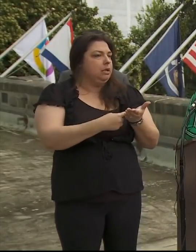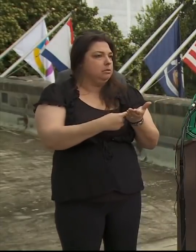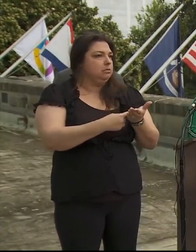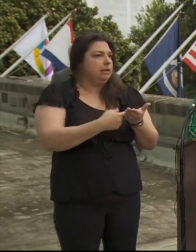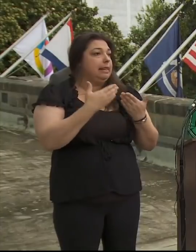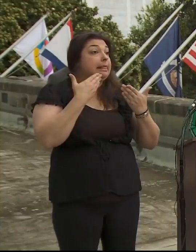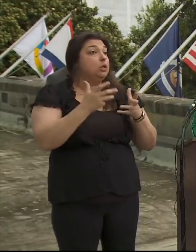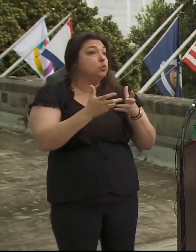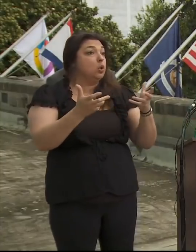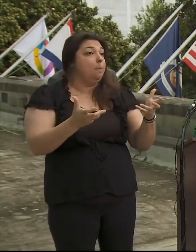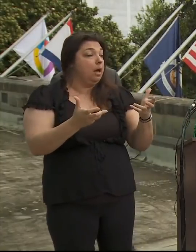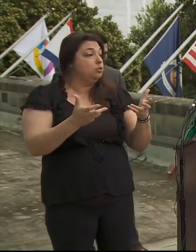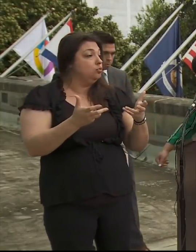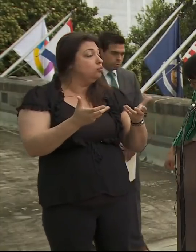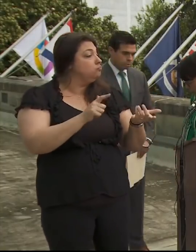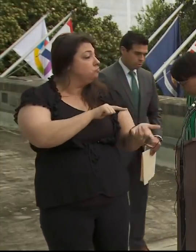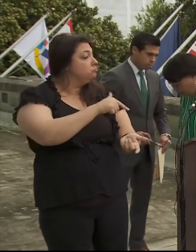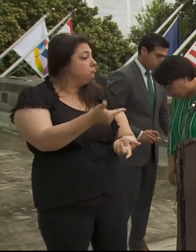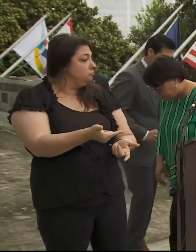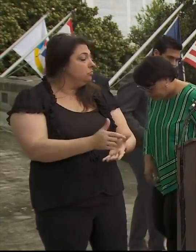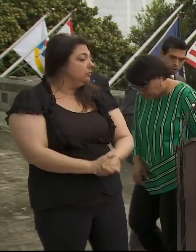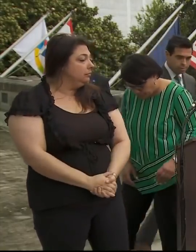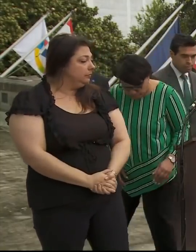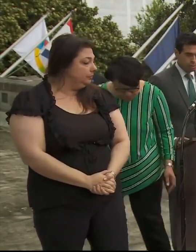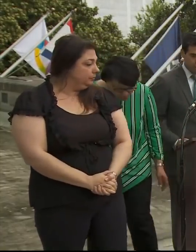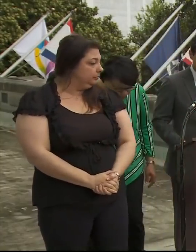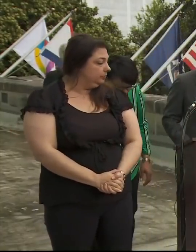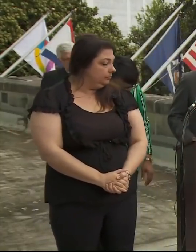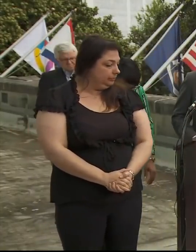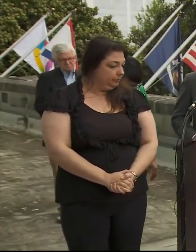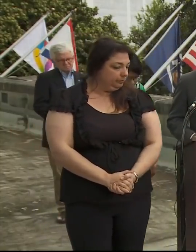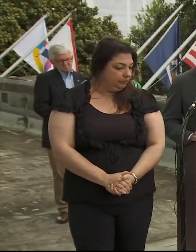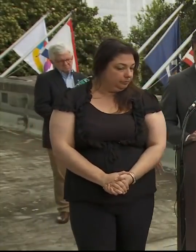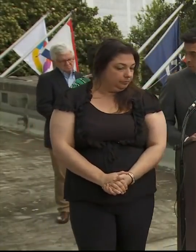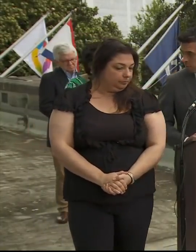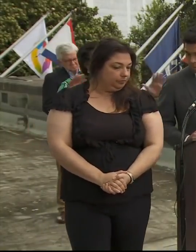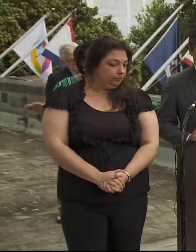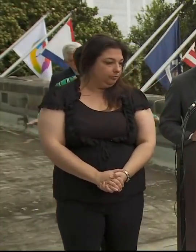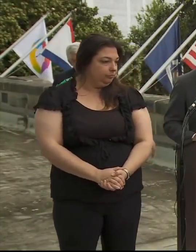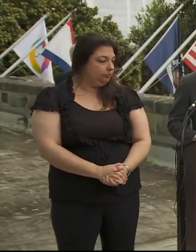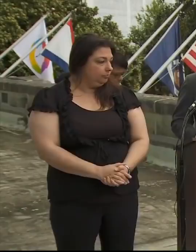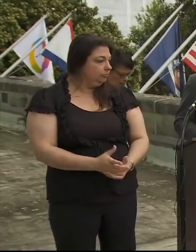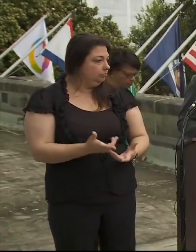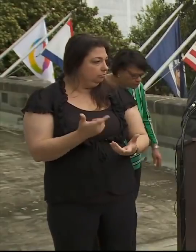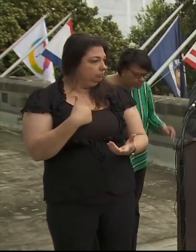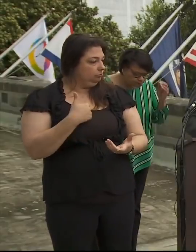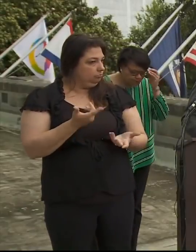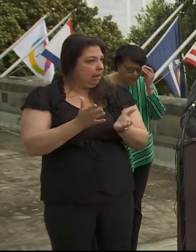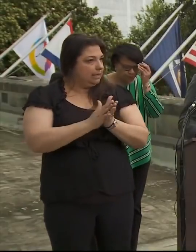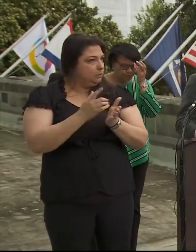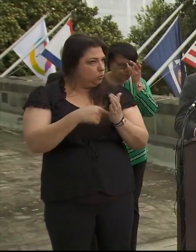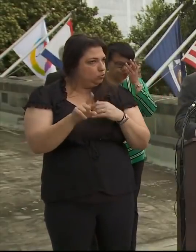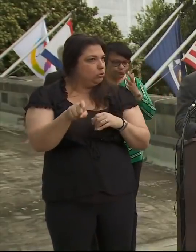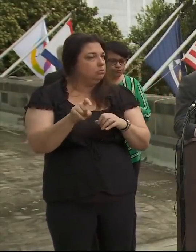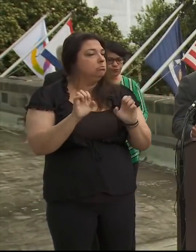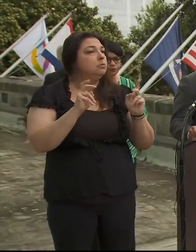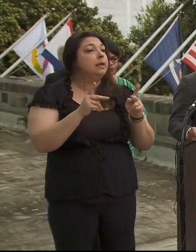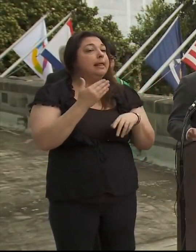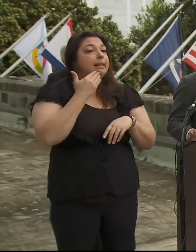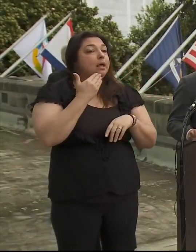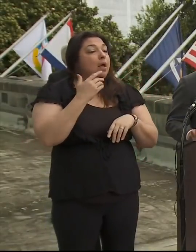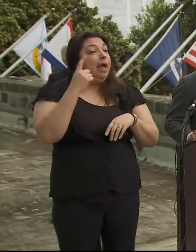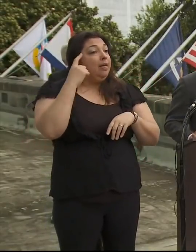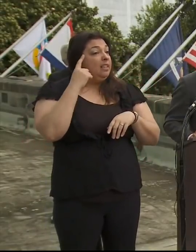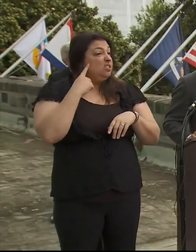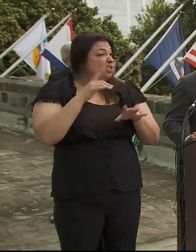previously. So thank you so much. And Gilbert, you can come on up and get me straight where you need to. Thank you, Mayor. I